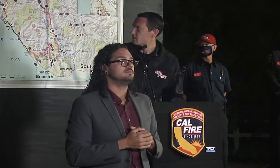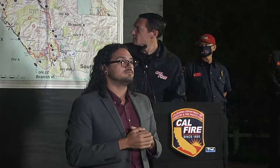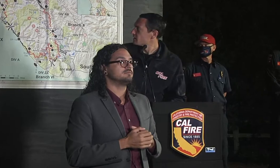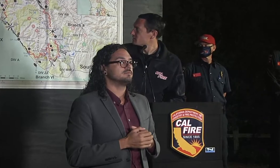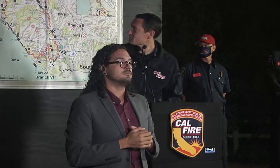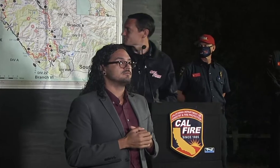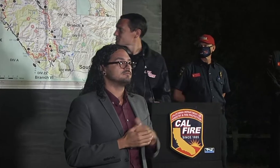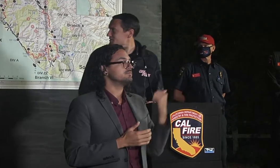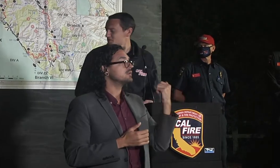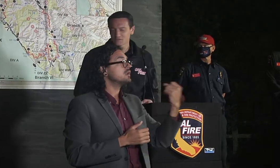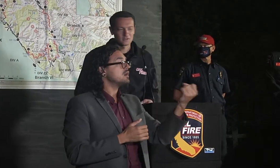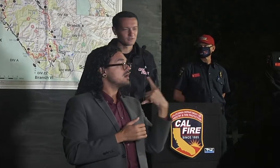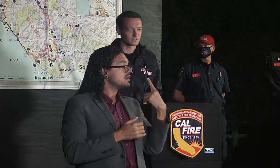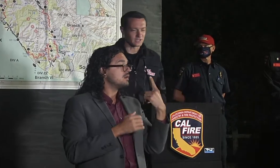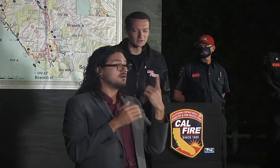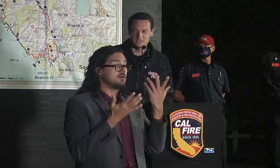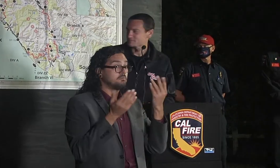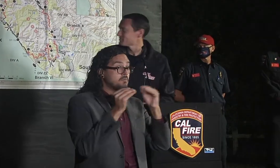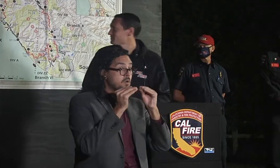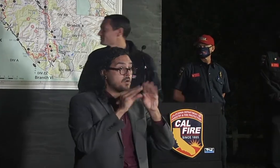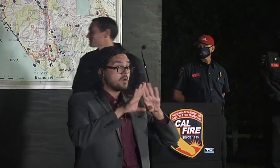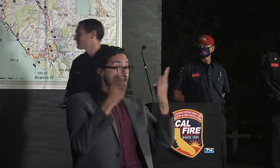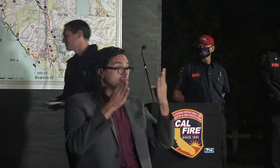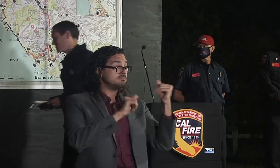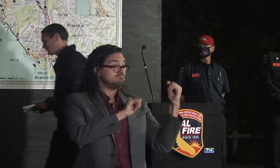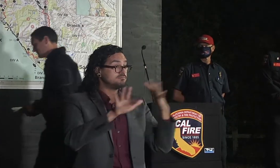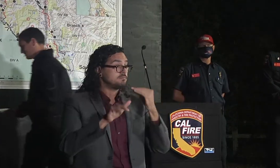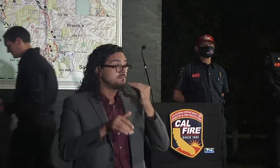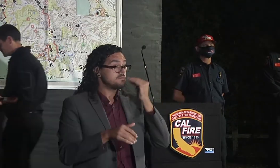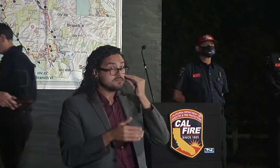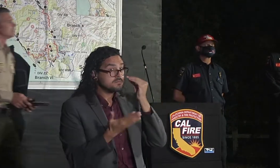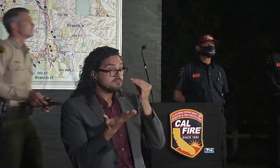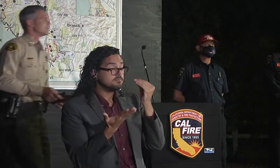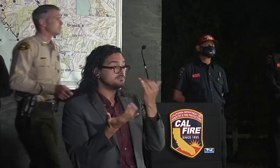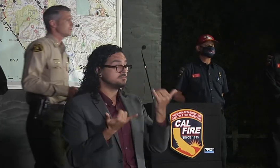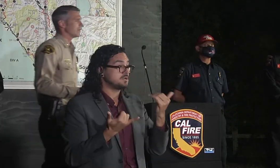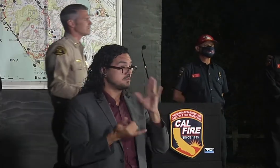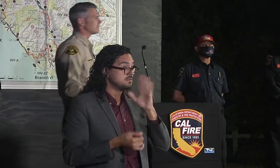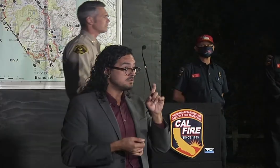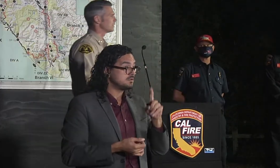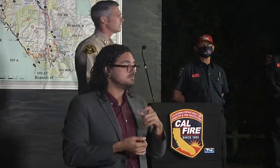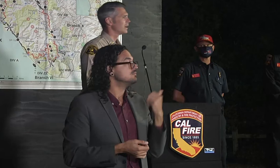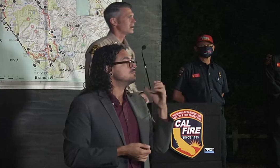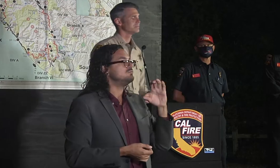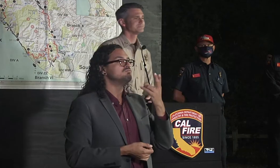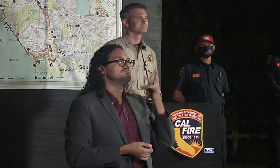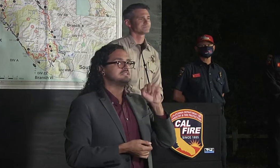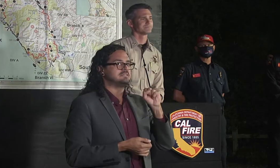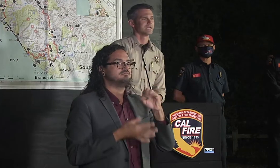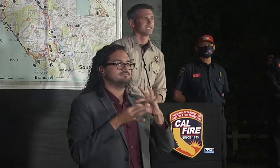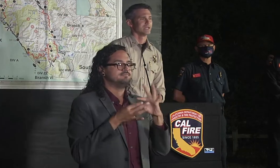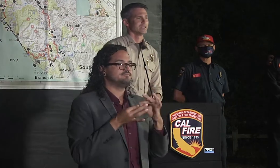today? You want to take it, Chris? Yeah. So that's,